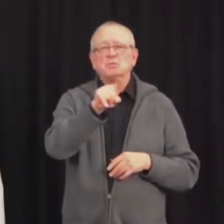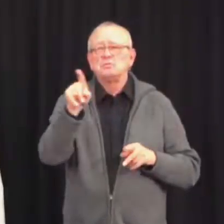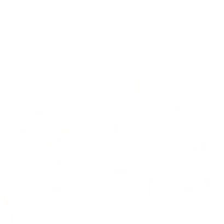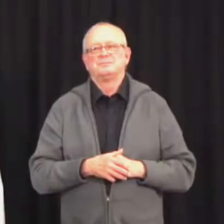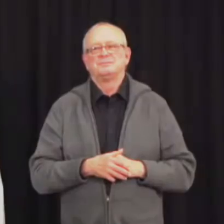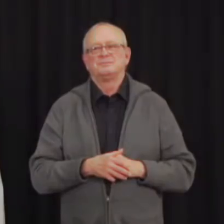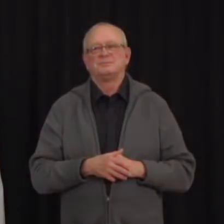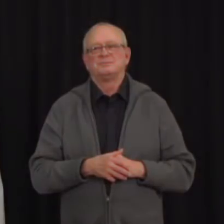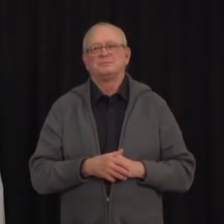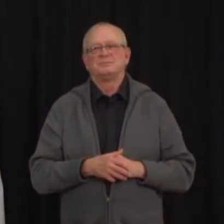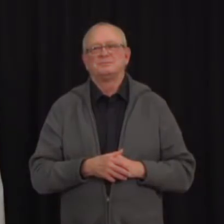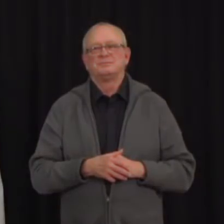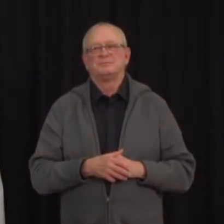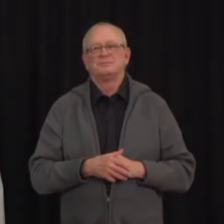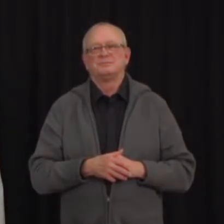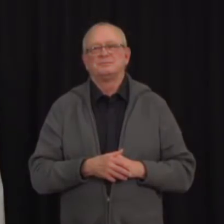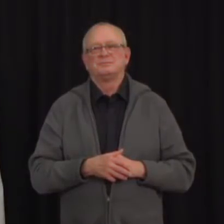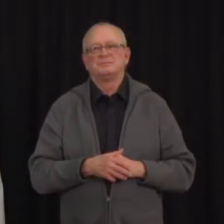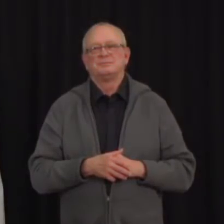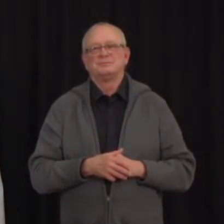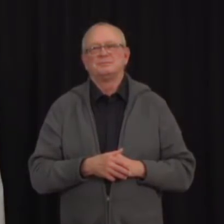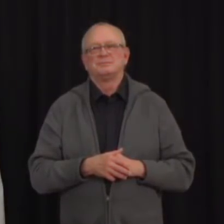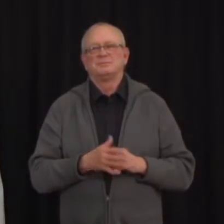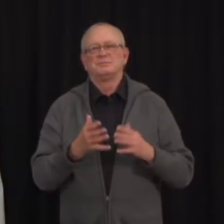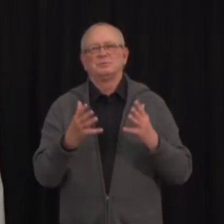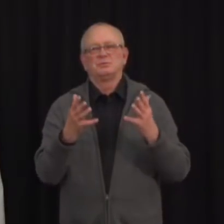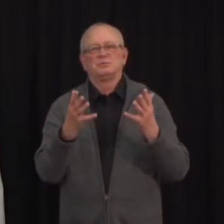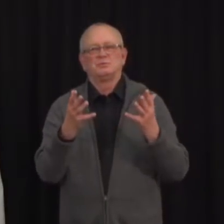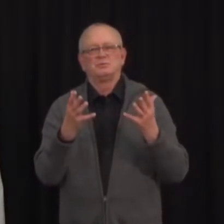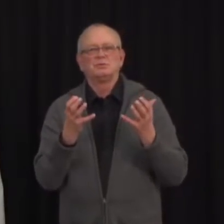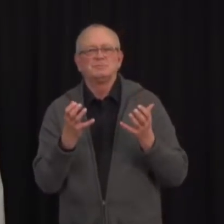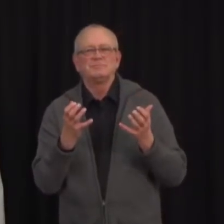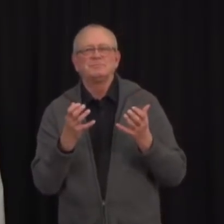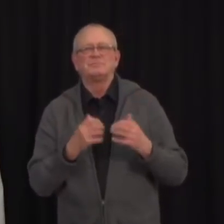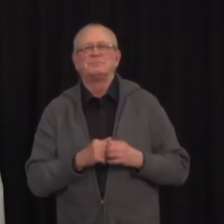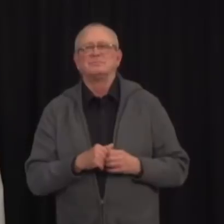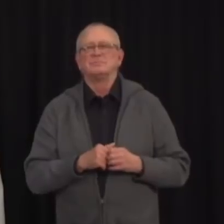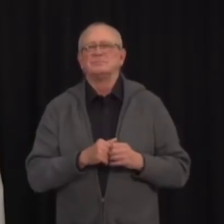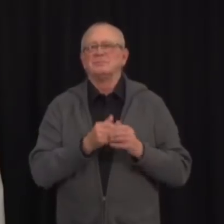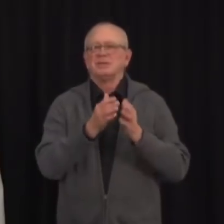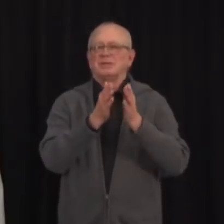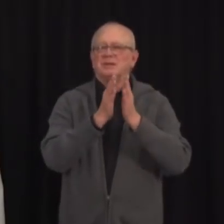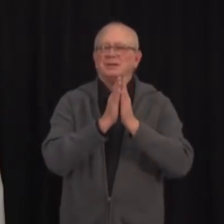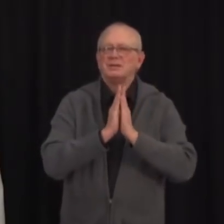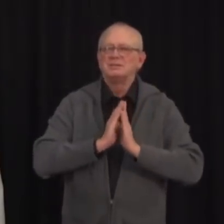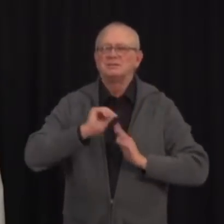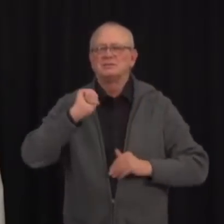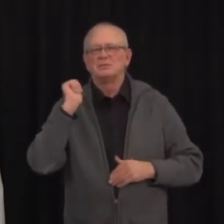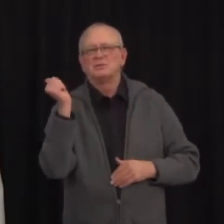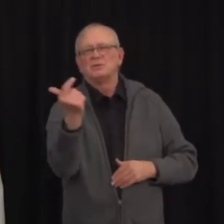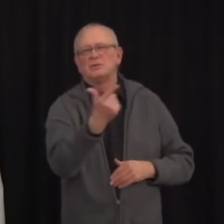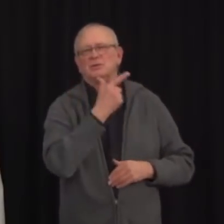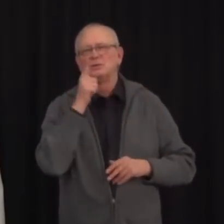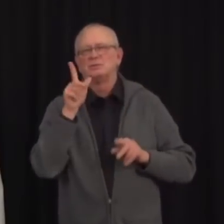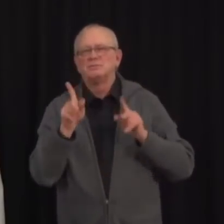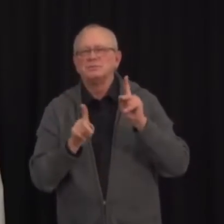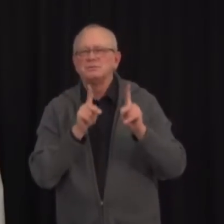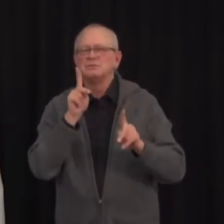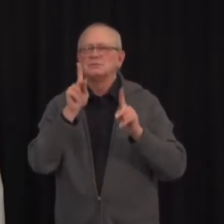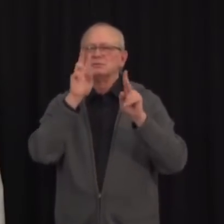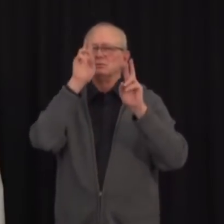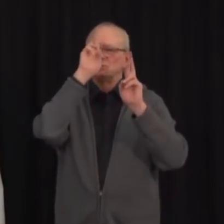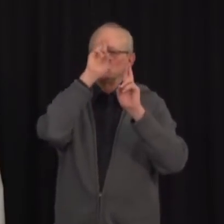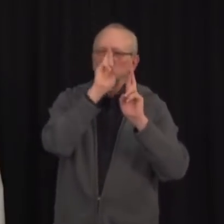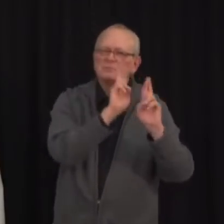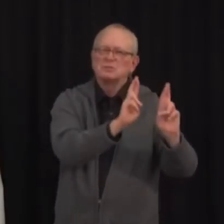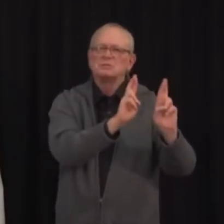measures. I'd like to encourage every Albertan to work with the law enforcement members and Alberta Health Services